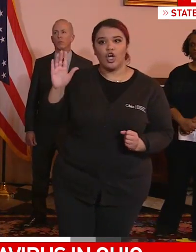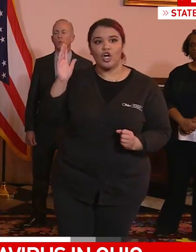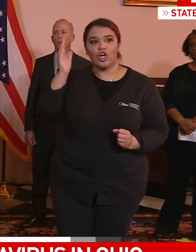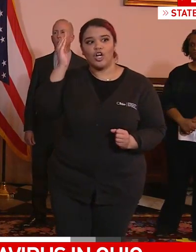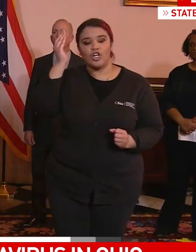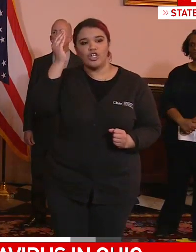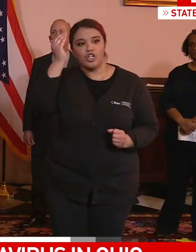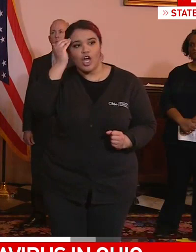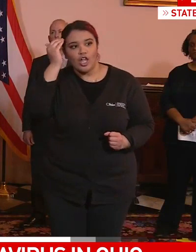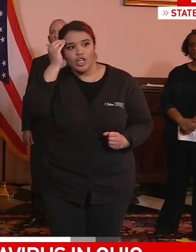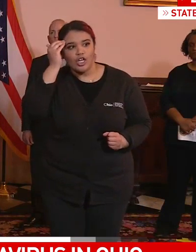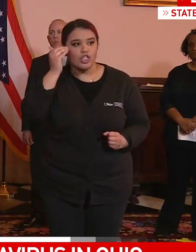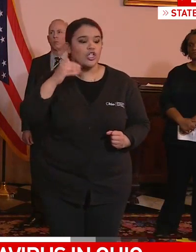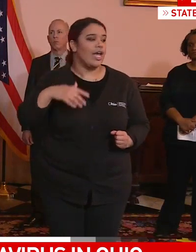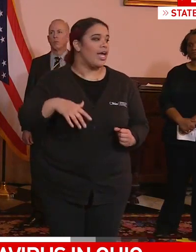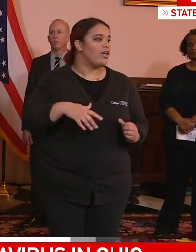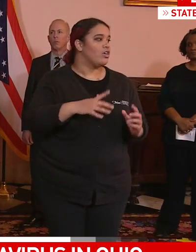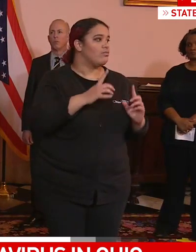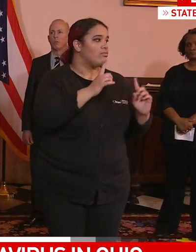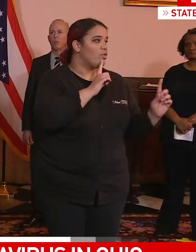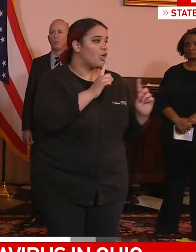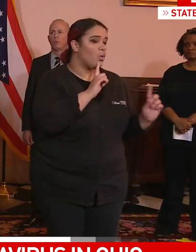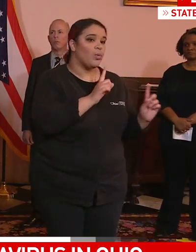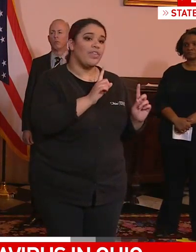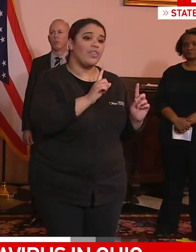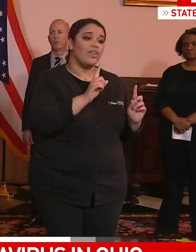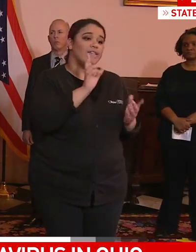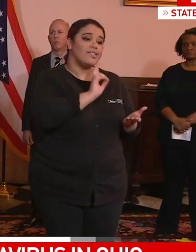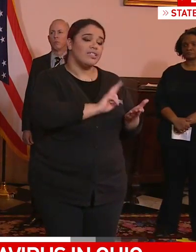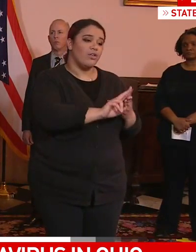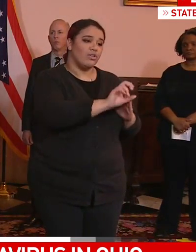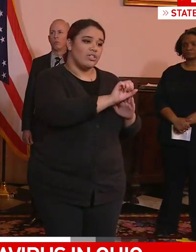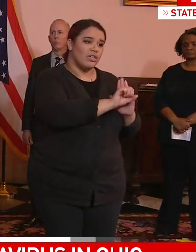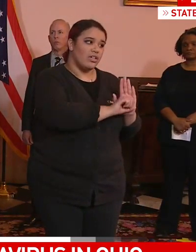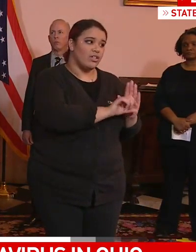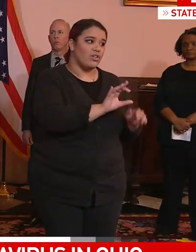this would come down if, in fact, there was a